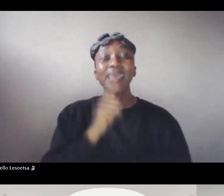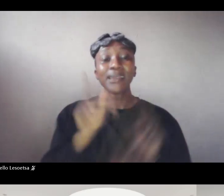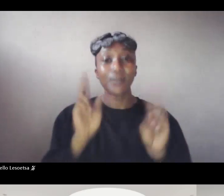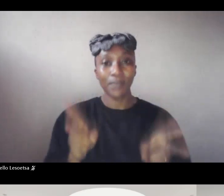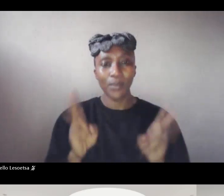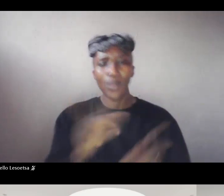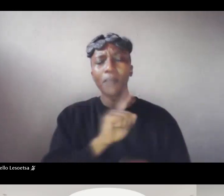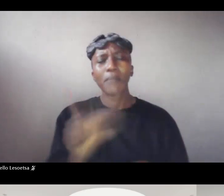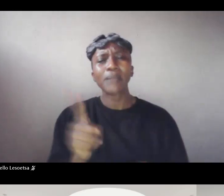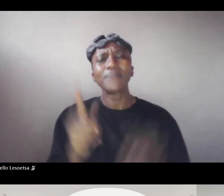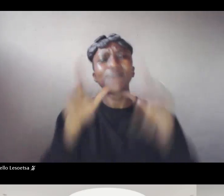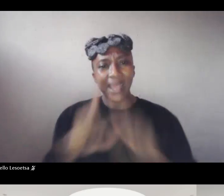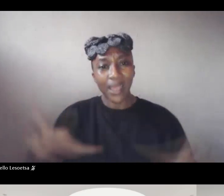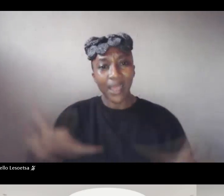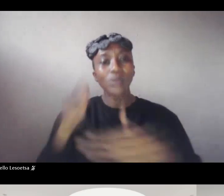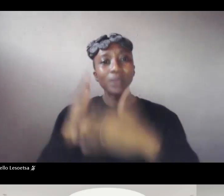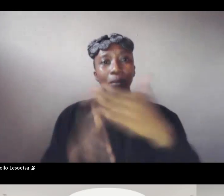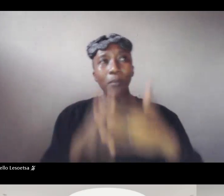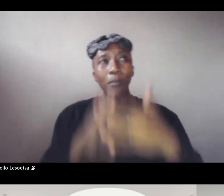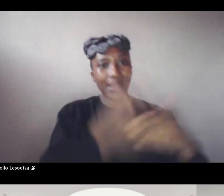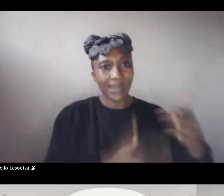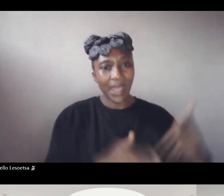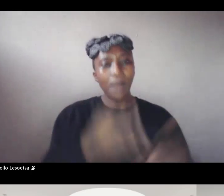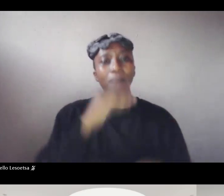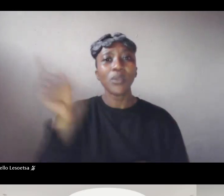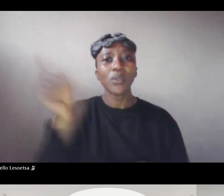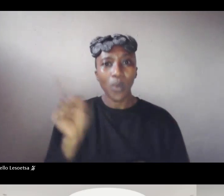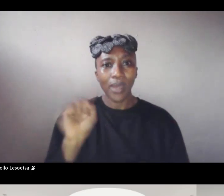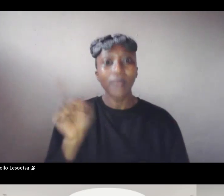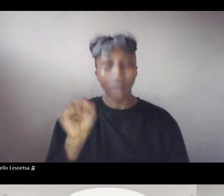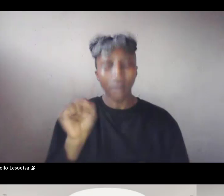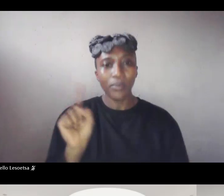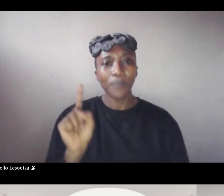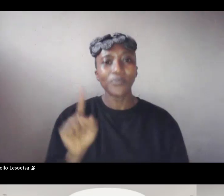language barrier, he was the one who was able to